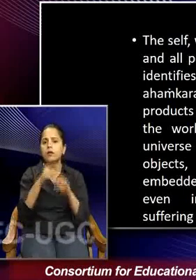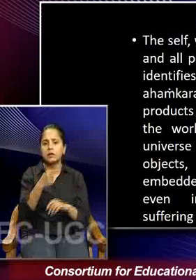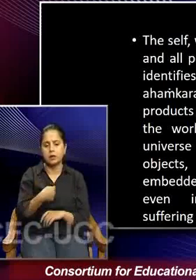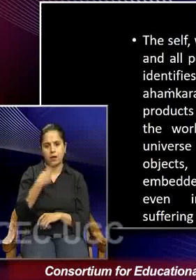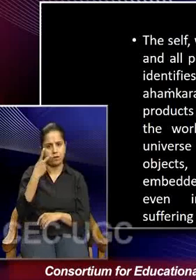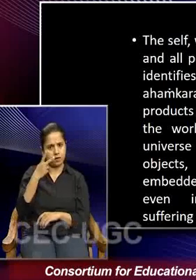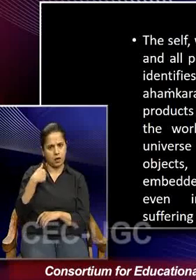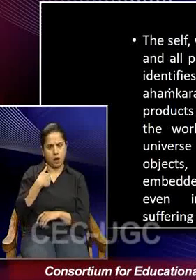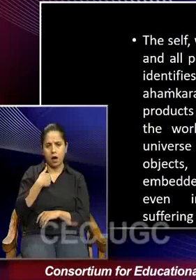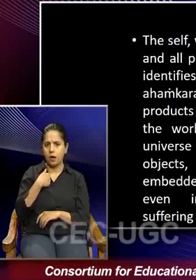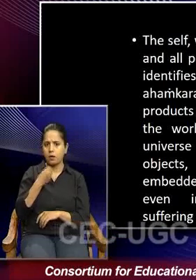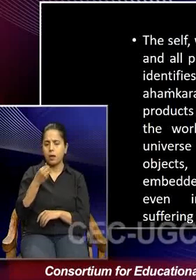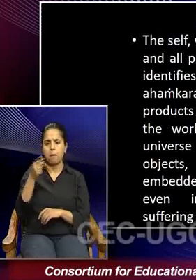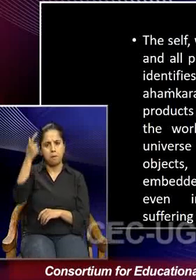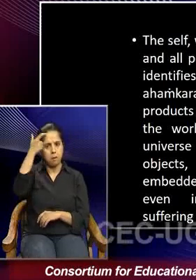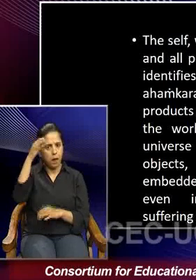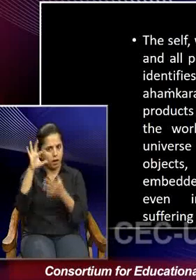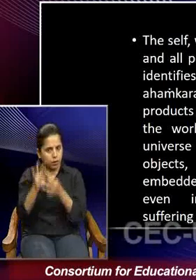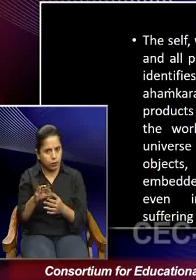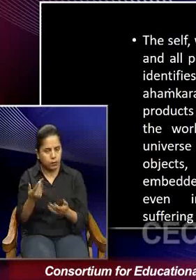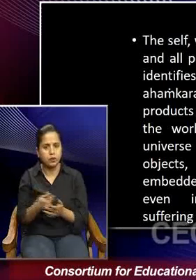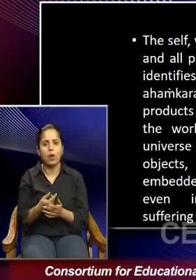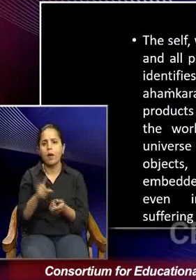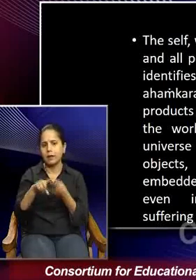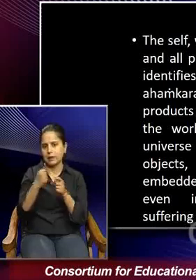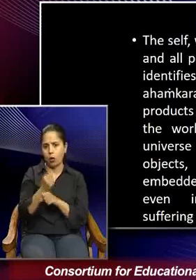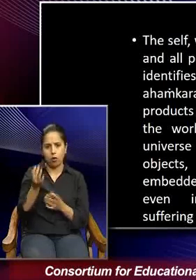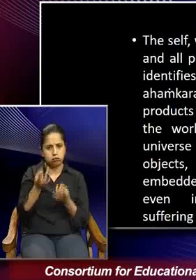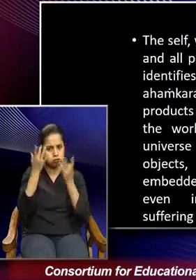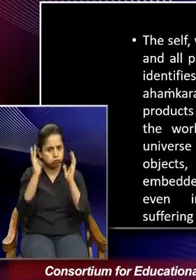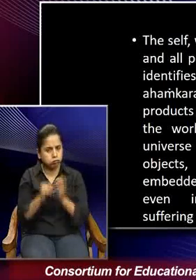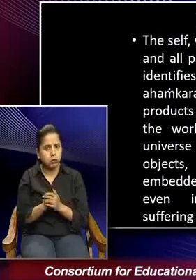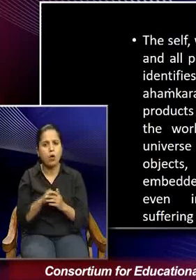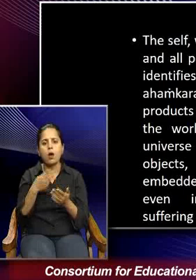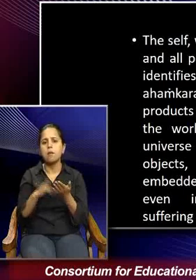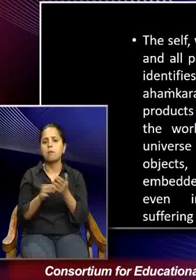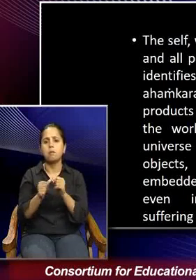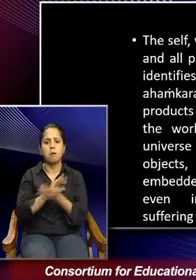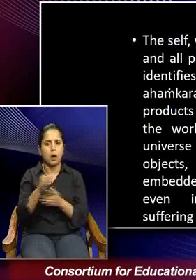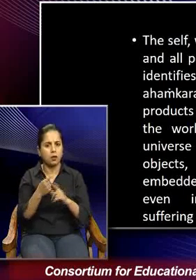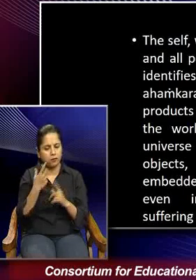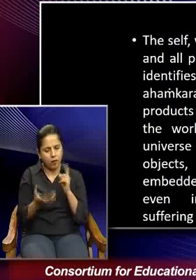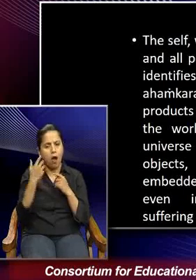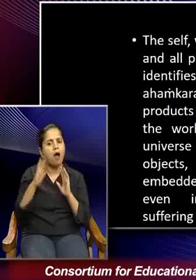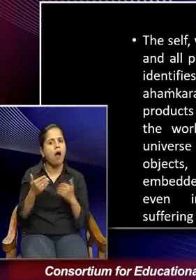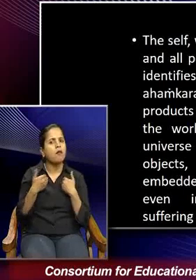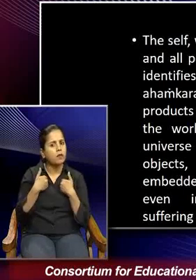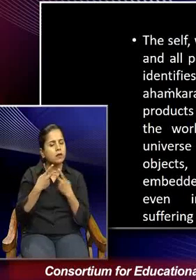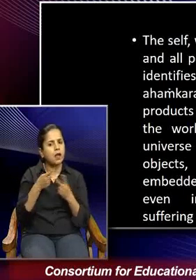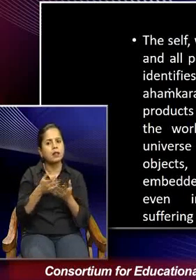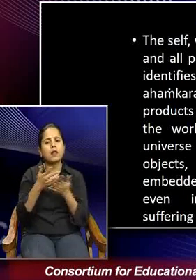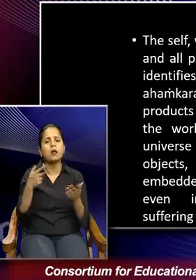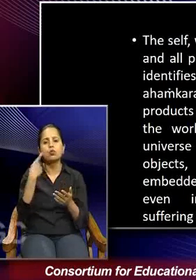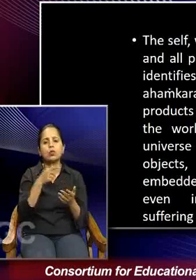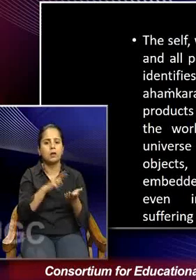with manas or ahankar and mahat, which are the products of